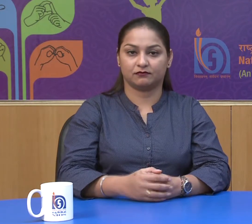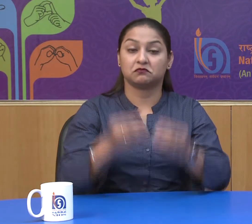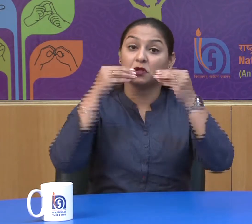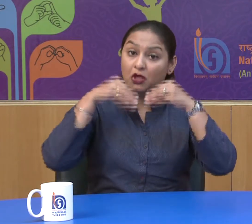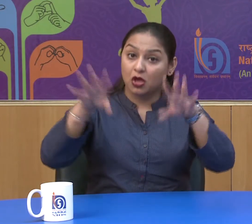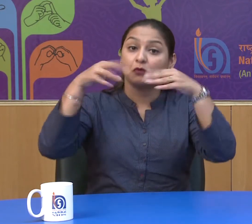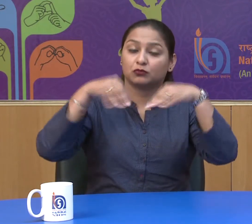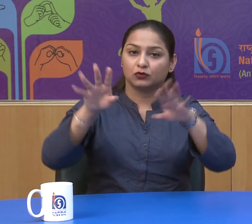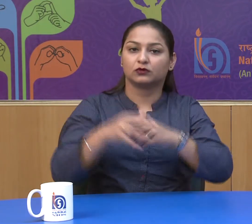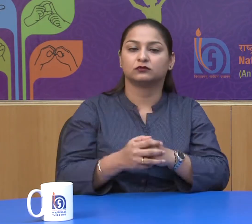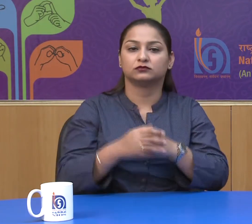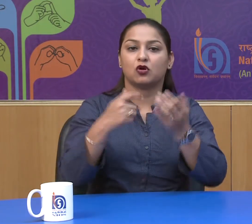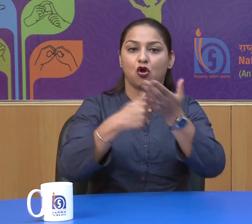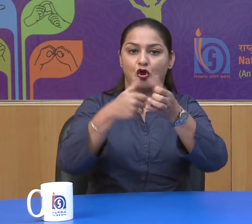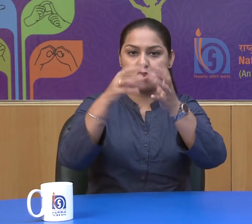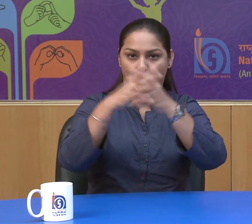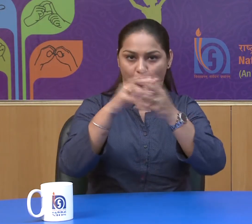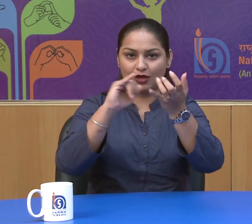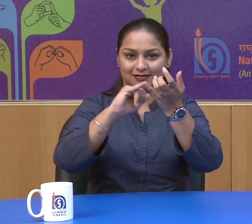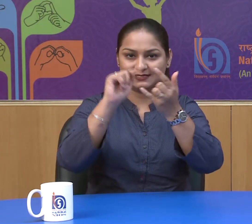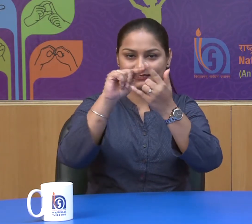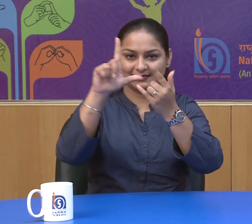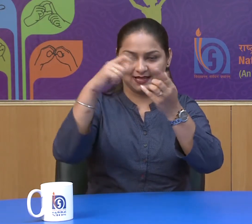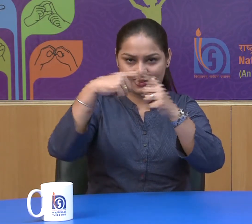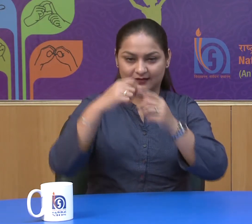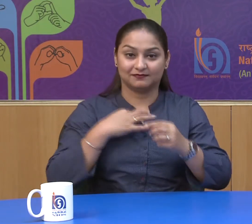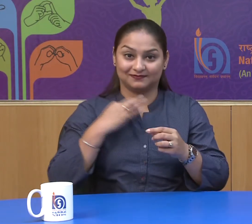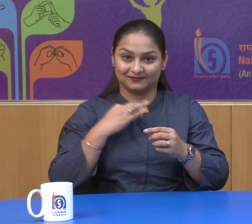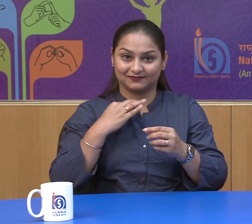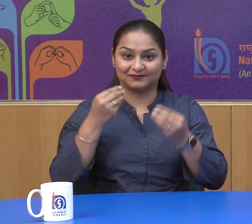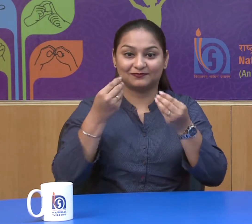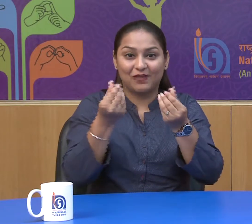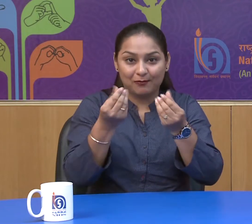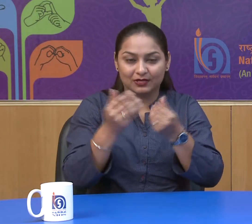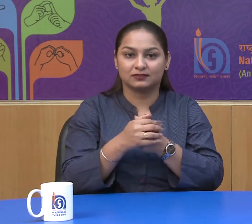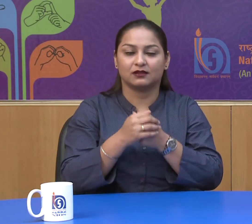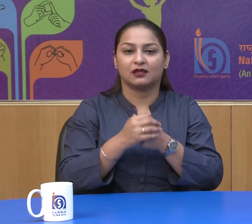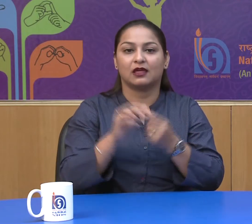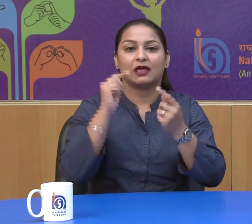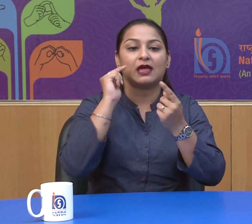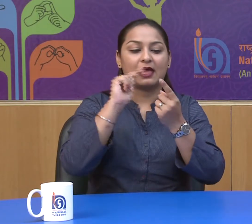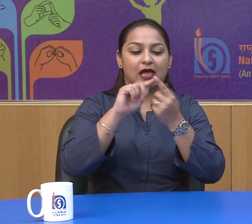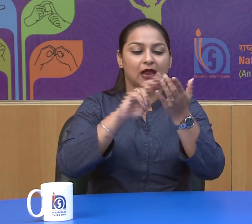exported raw silk, silk fabrics, indigo,